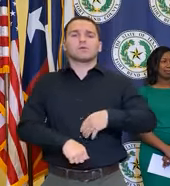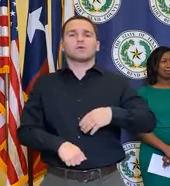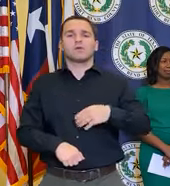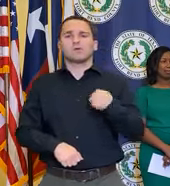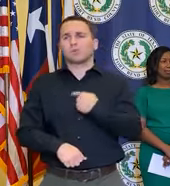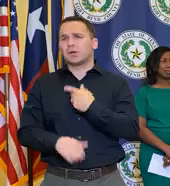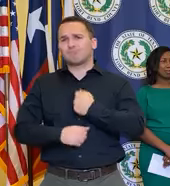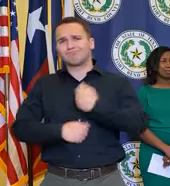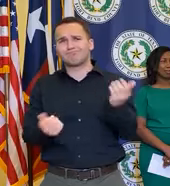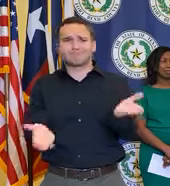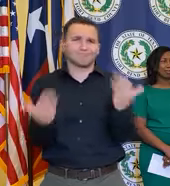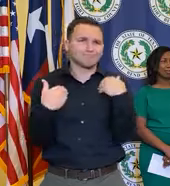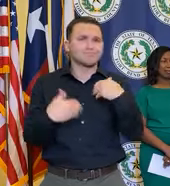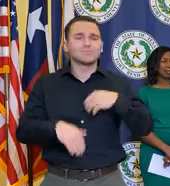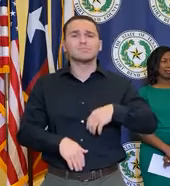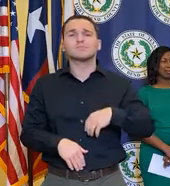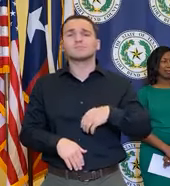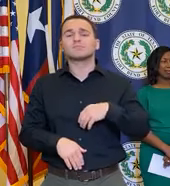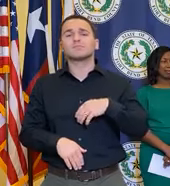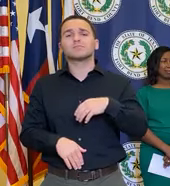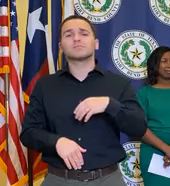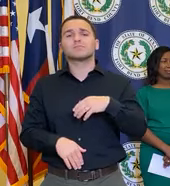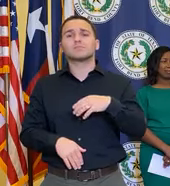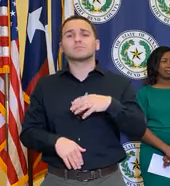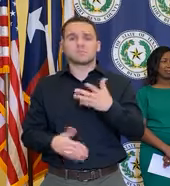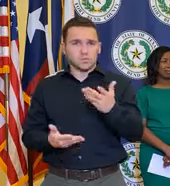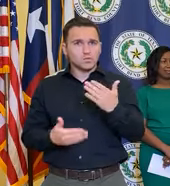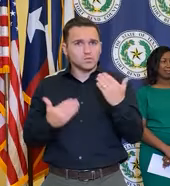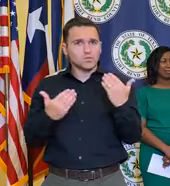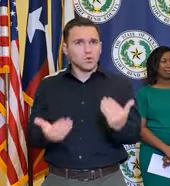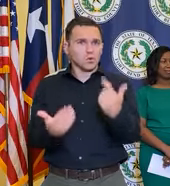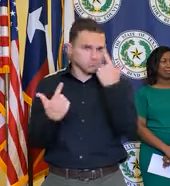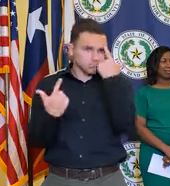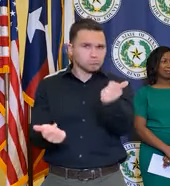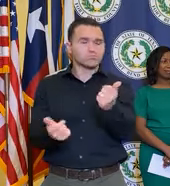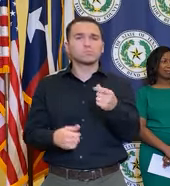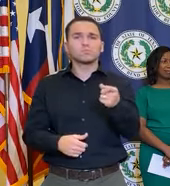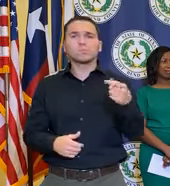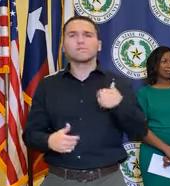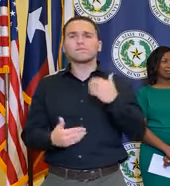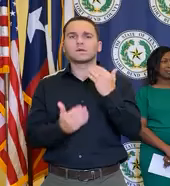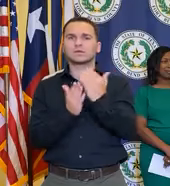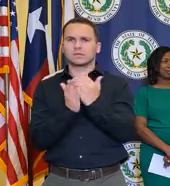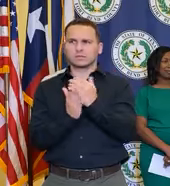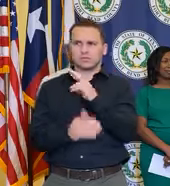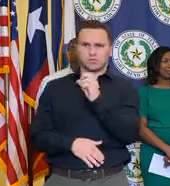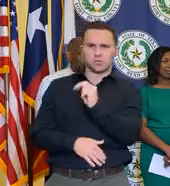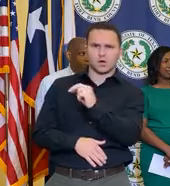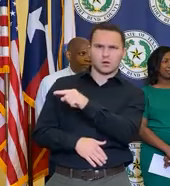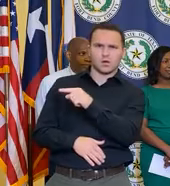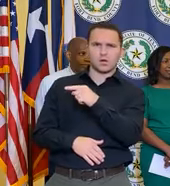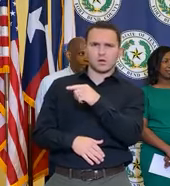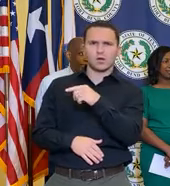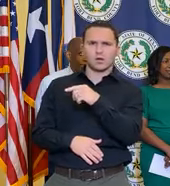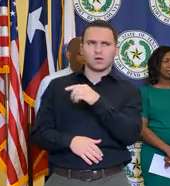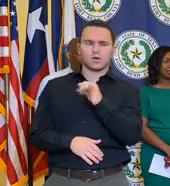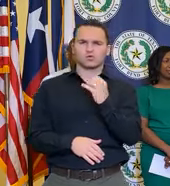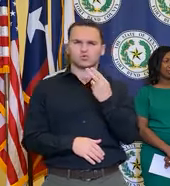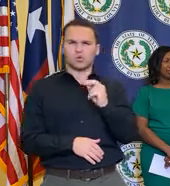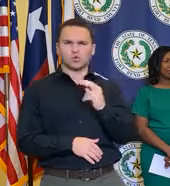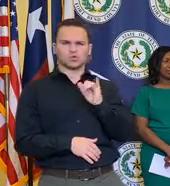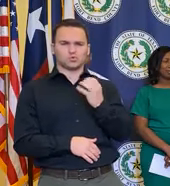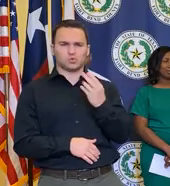that. And with that, I will tell you, please go ahead. And you had a list Ron just read, Johan just